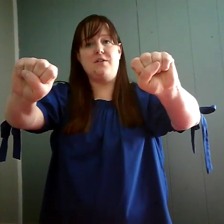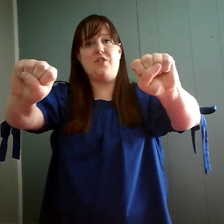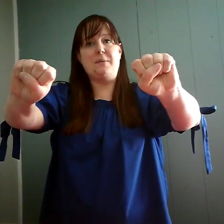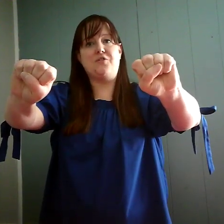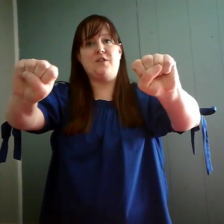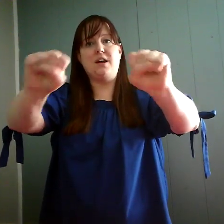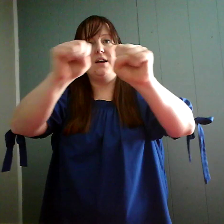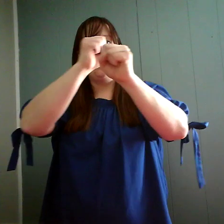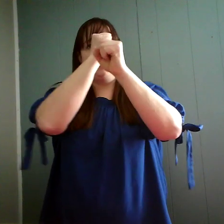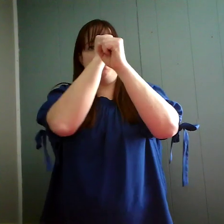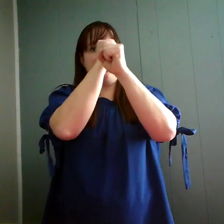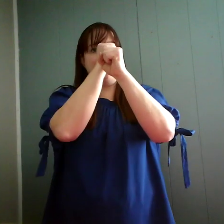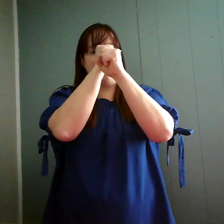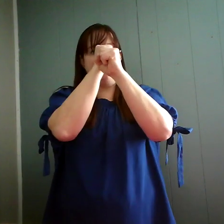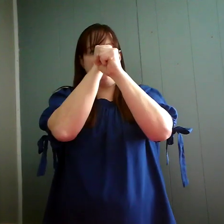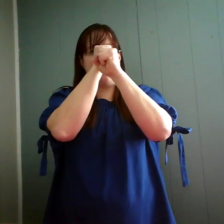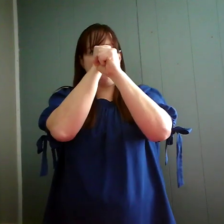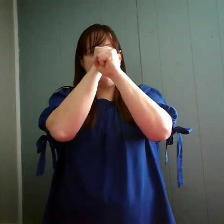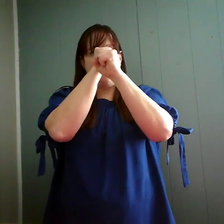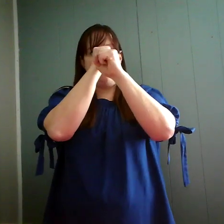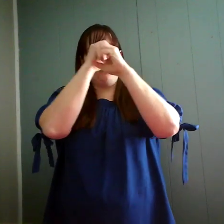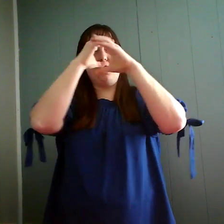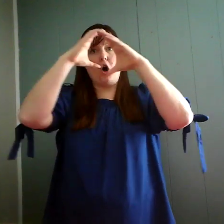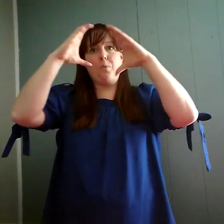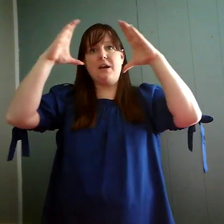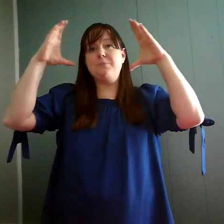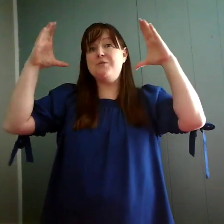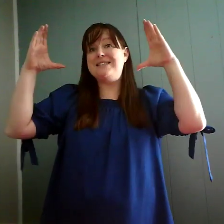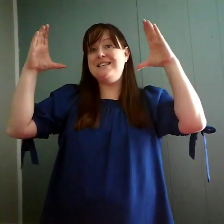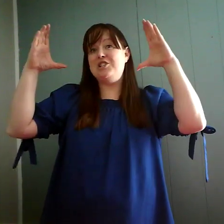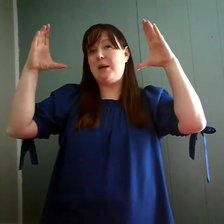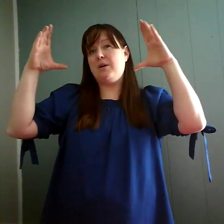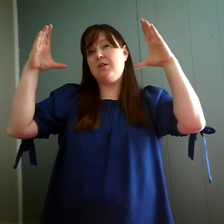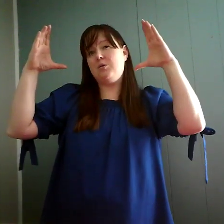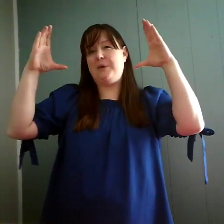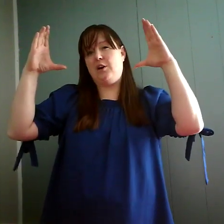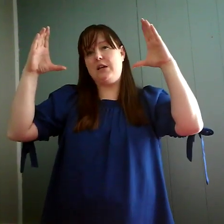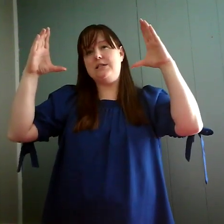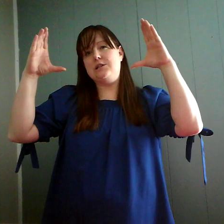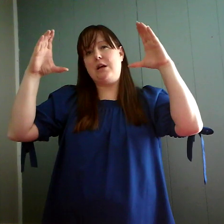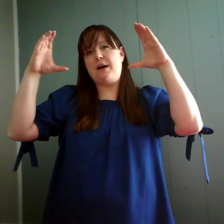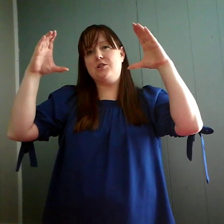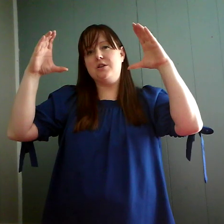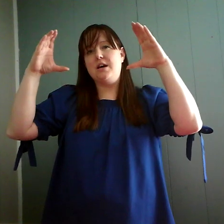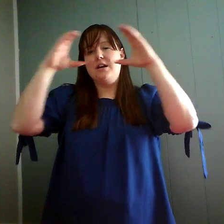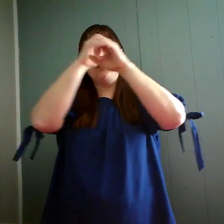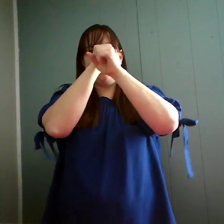thumb in front of it. You're going to put it in front of your face, and then you're going to open it up to a C shape, a little bigger than a C shape actually. So you're going to